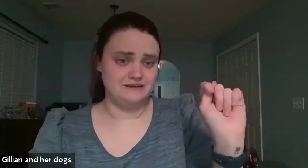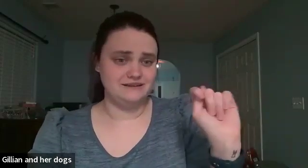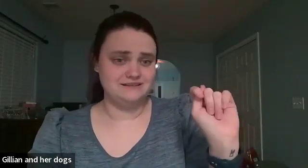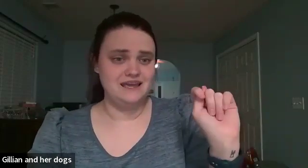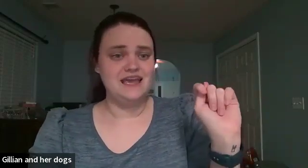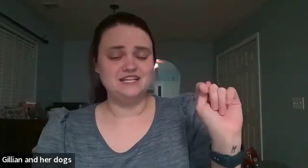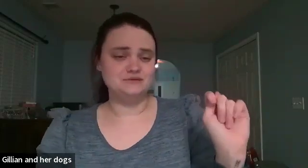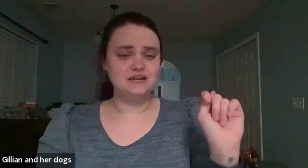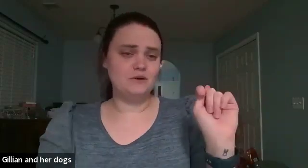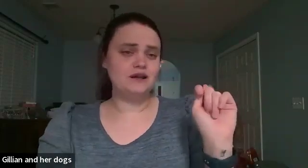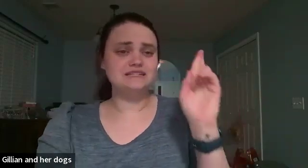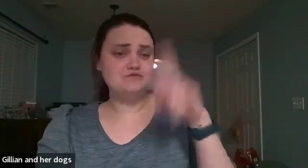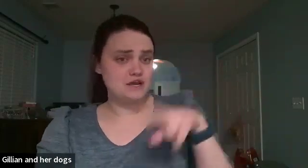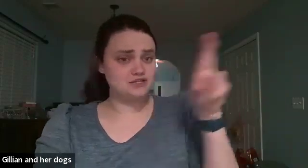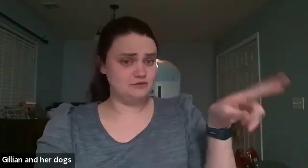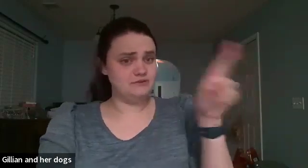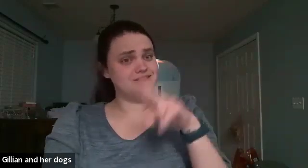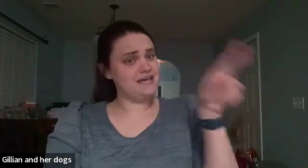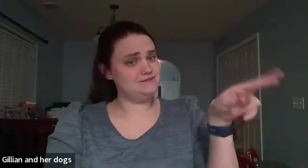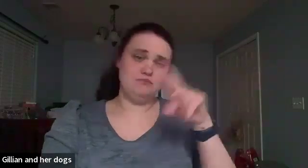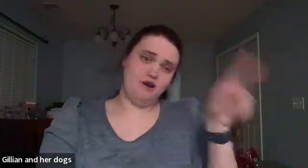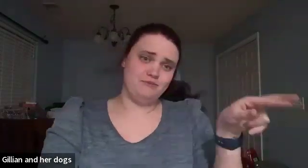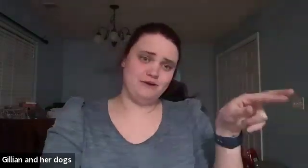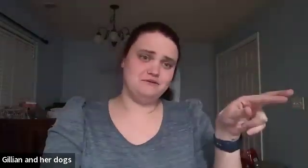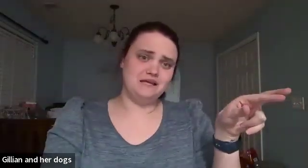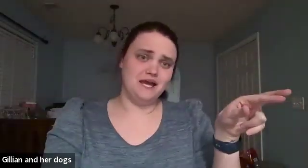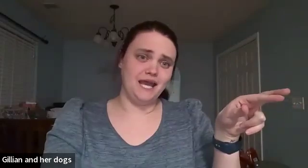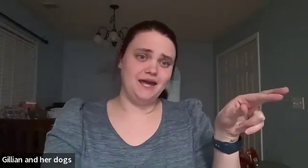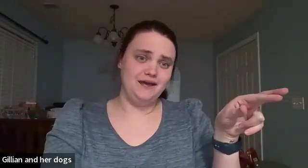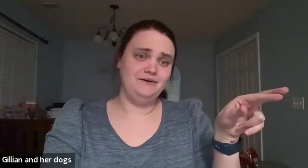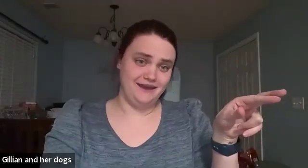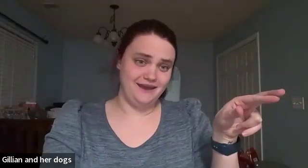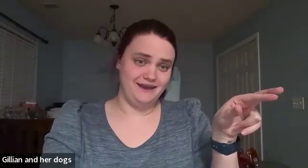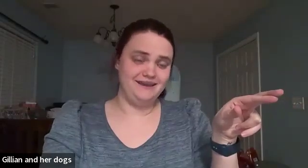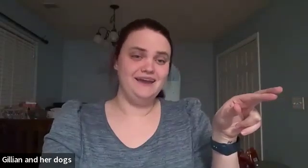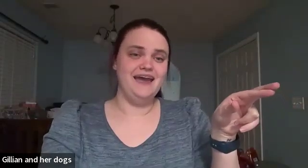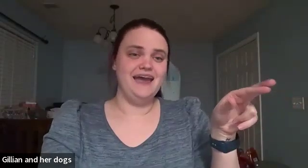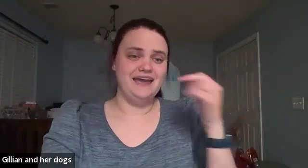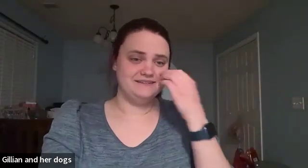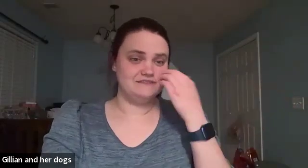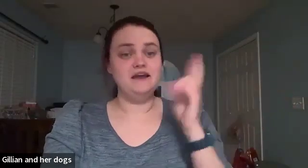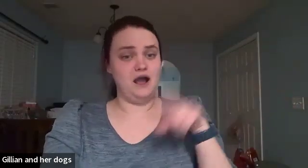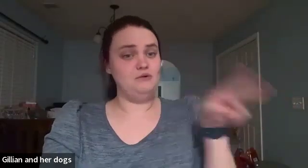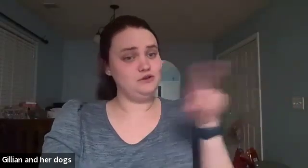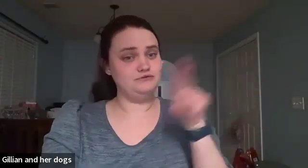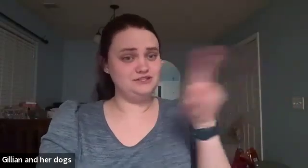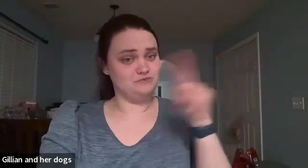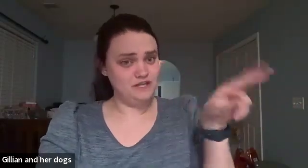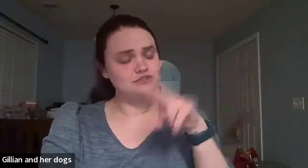toilet is. And she was like, we're going to say restroom because that's more proper. And I was like, okay. And I was like, fine, I will learn restroom.